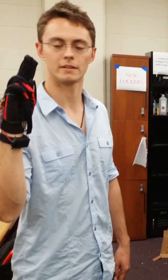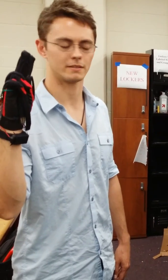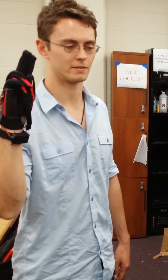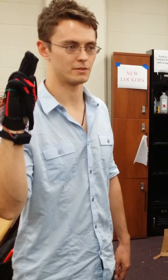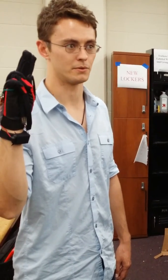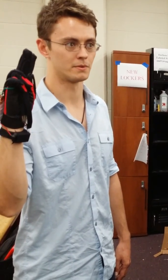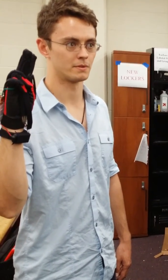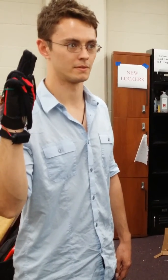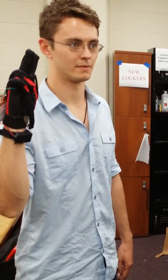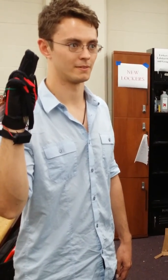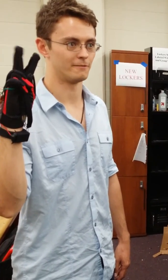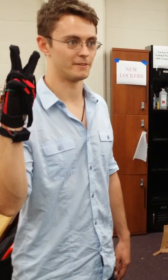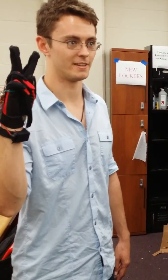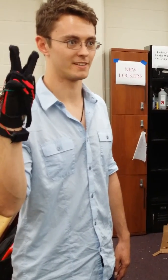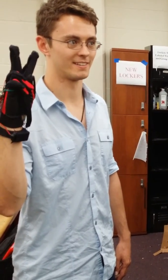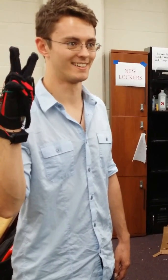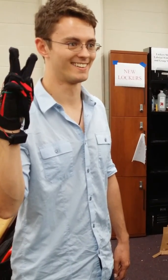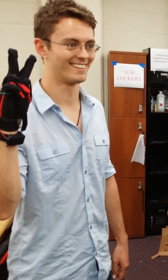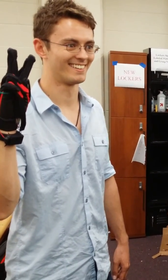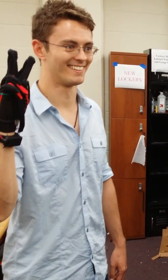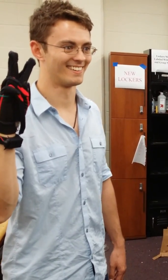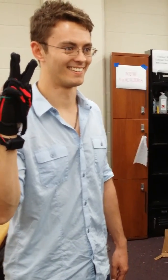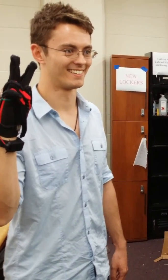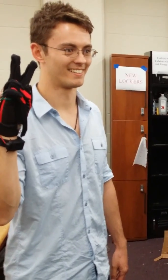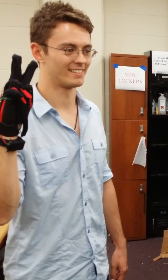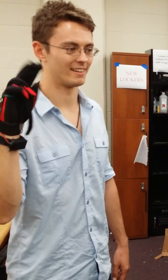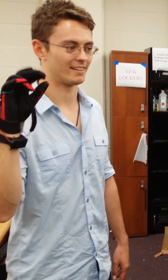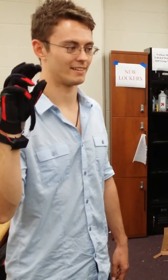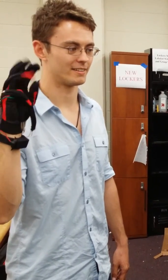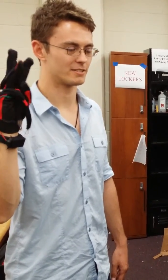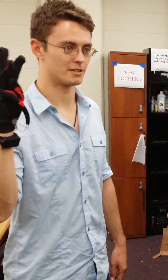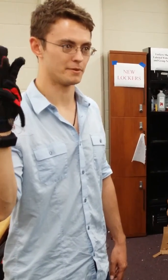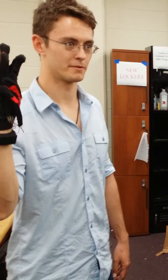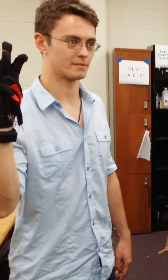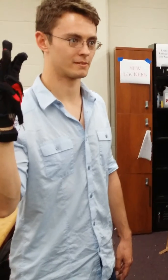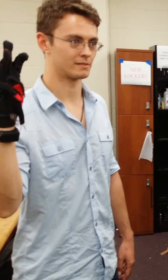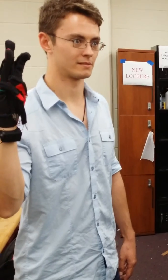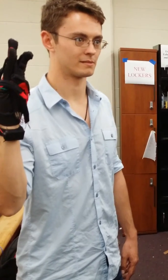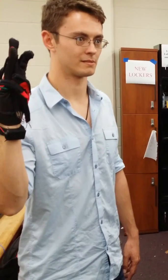Yes. You got it. B. Got it. W.